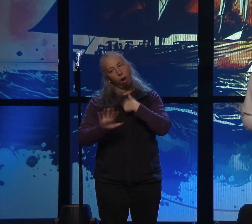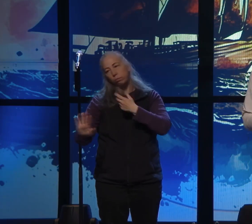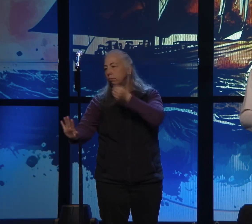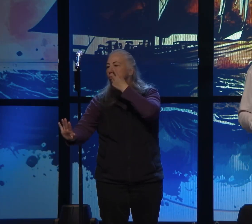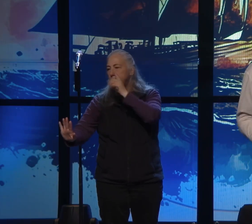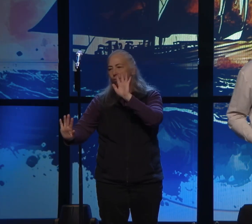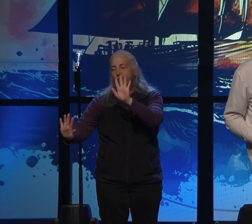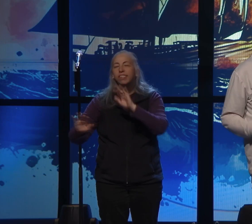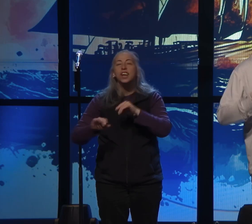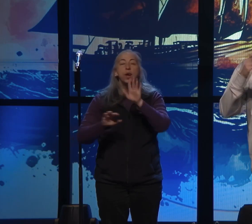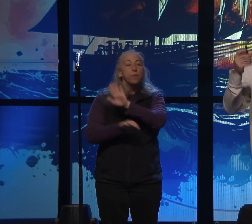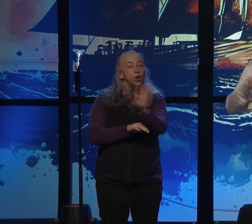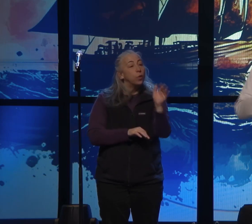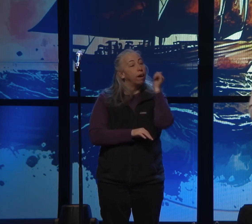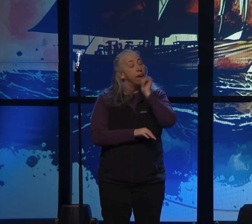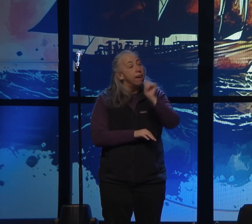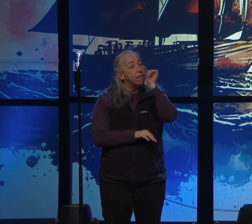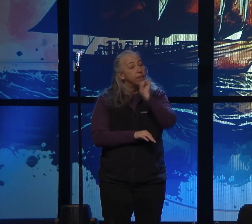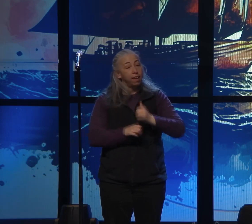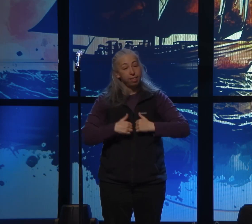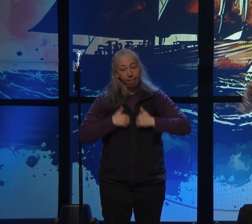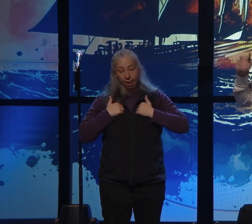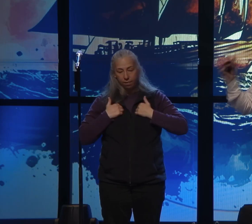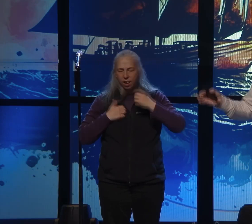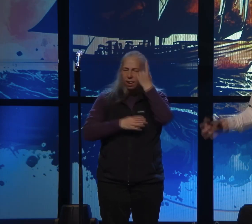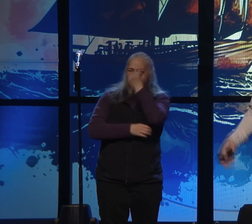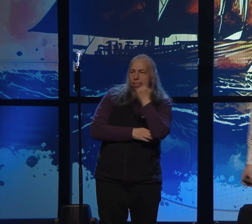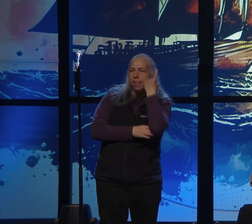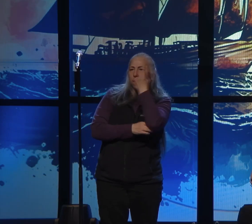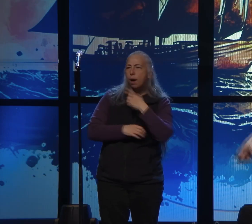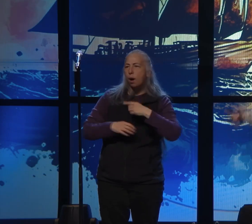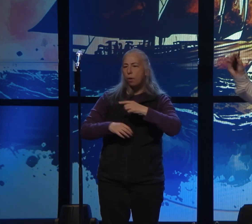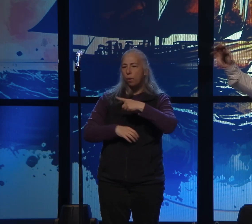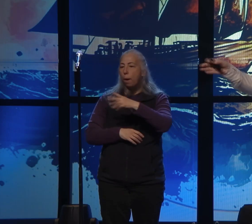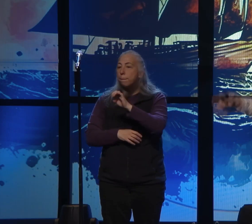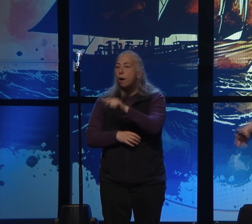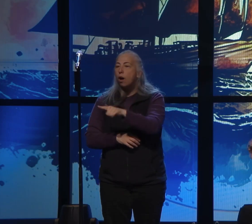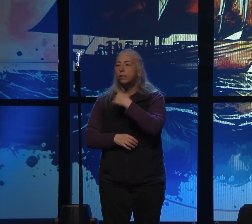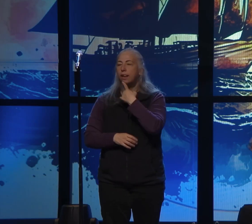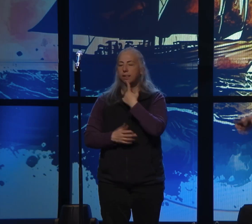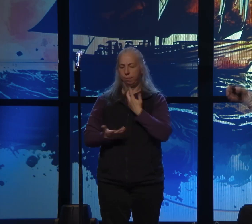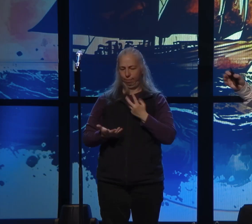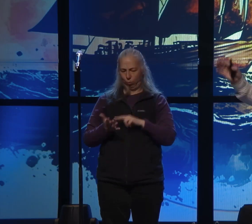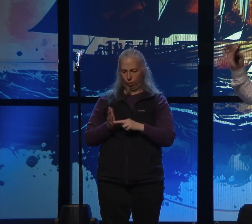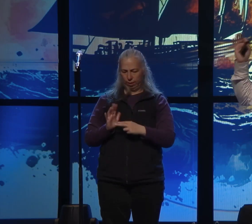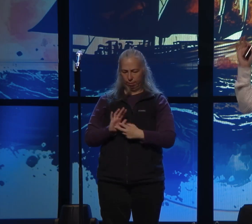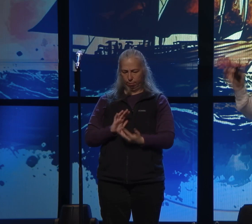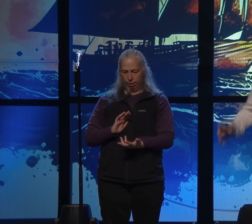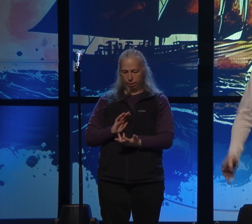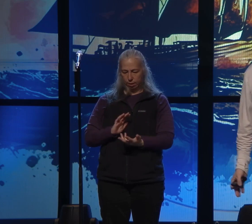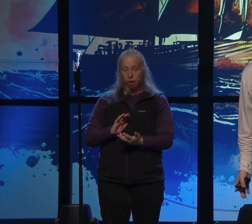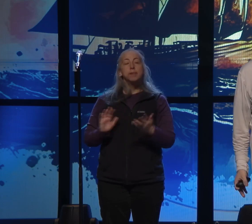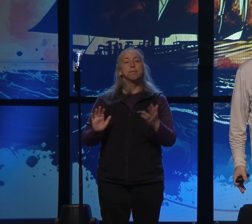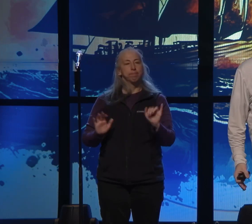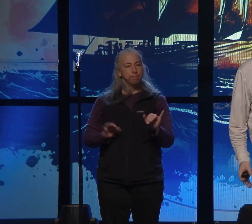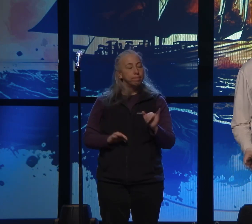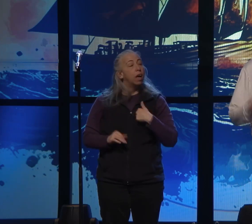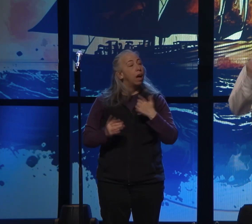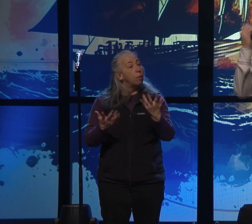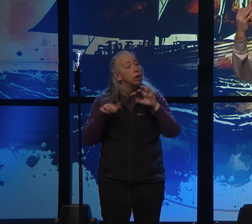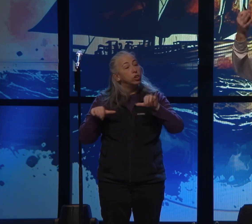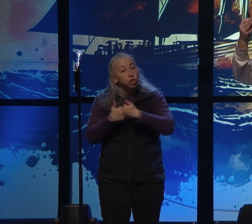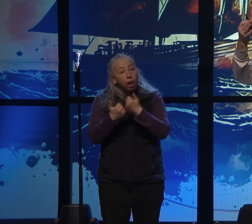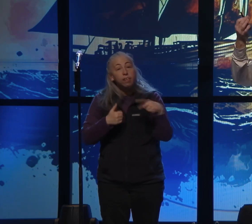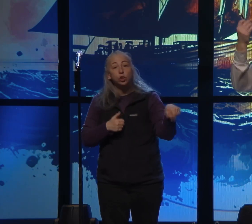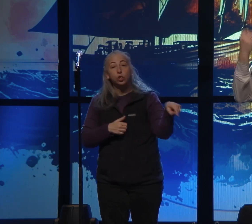your everyday normal life, as you think about what Paul says, what does this mean? So first of all, I want to challenge every one of us who